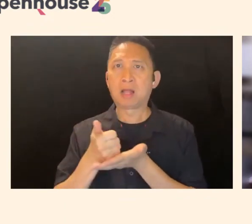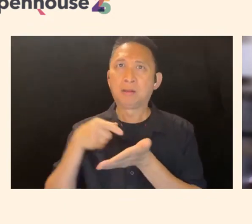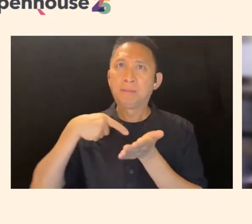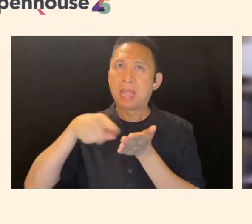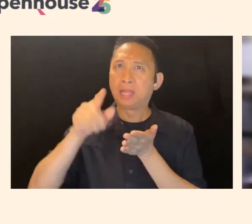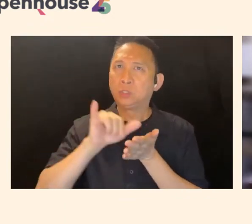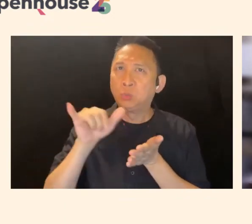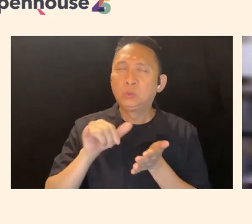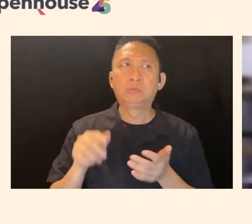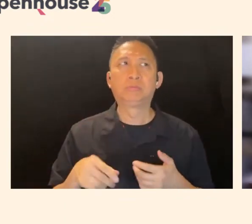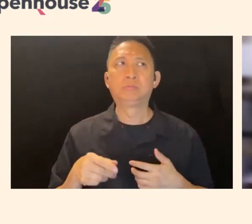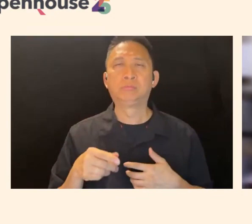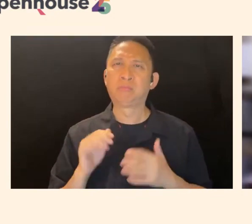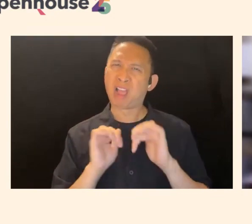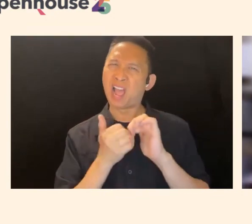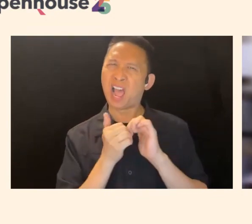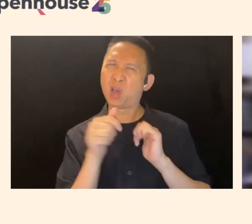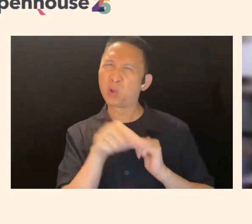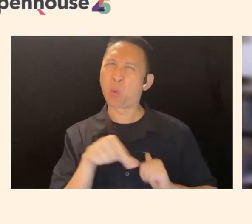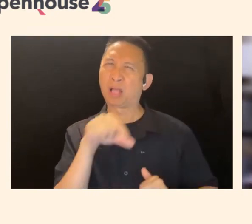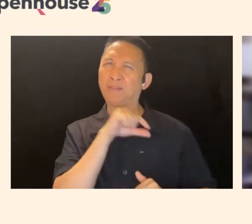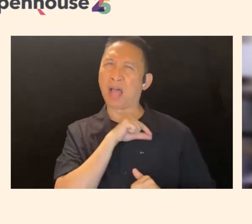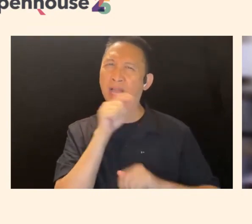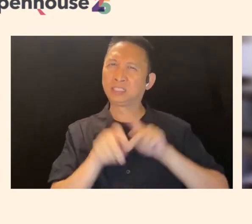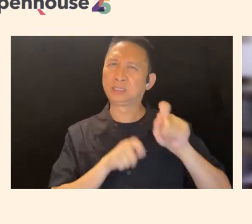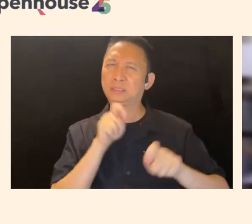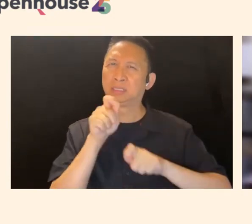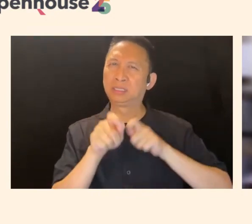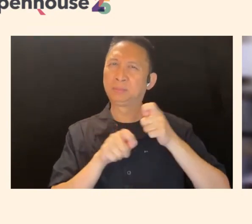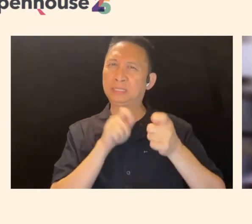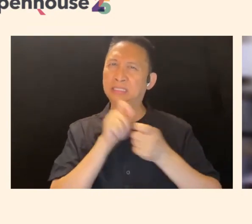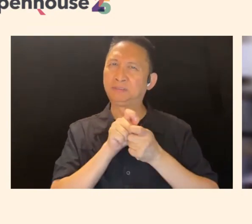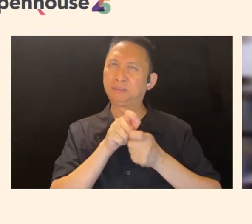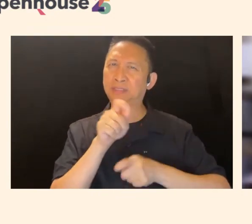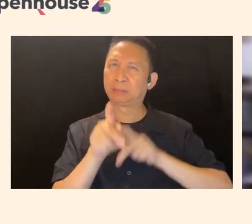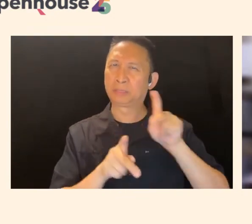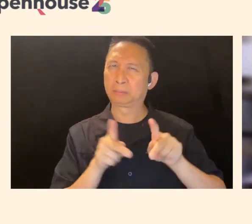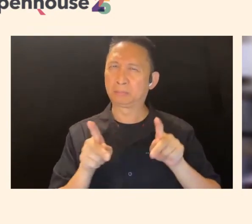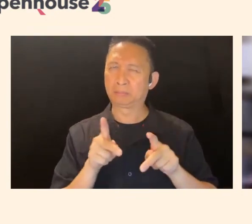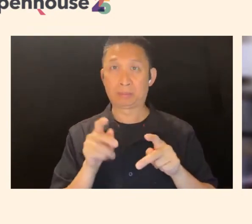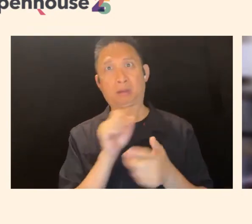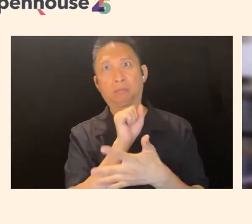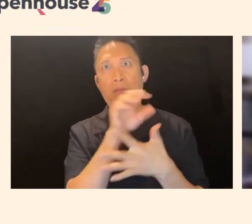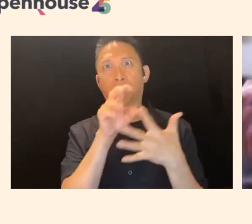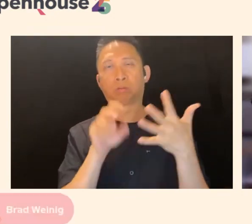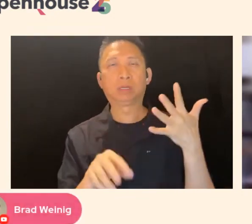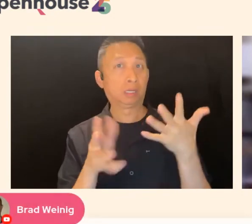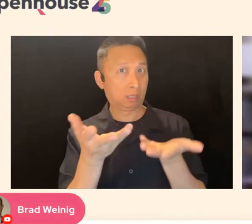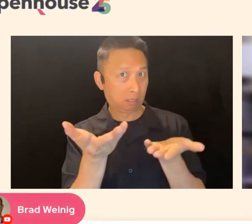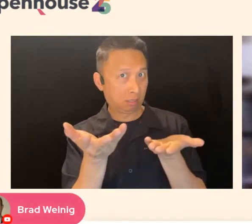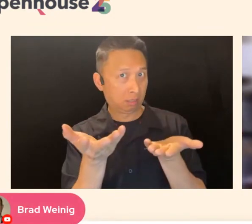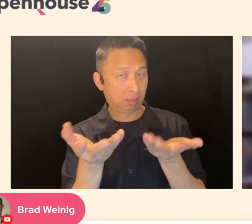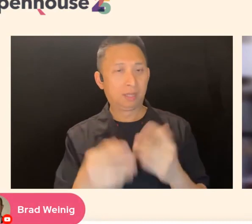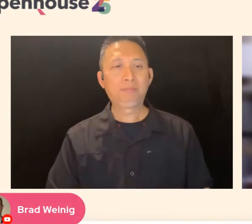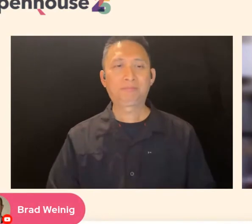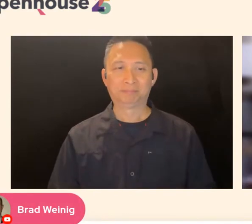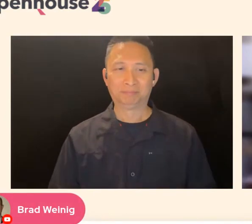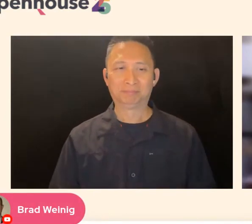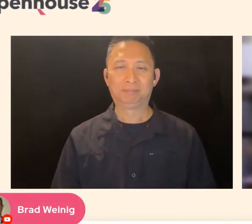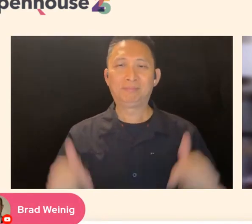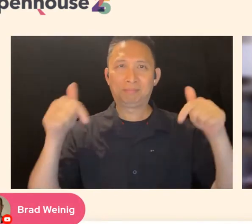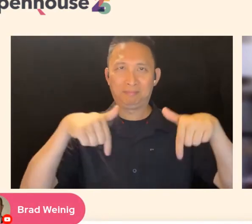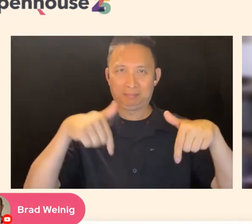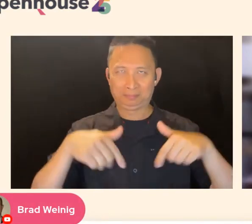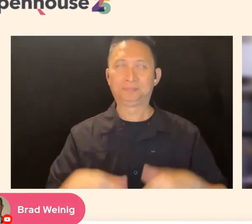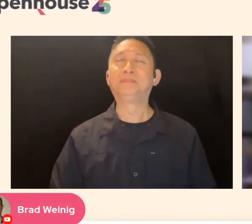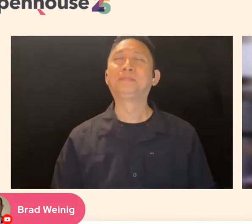or qualify eligible residents? There's a lot of questions there, so I'm happy to reiterate it. So it is completely funded by Baltimore